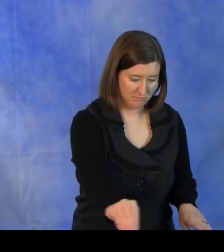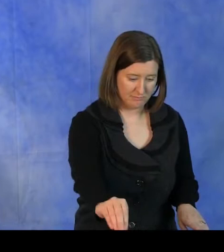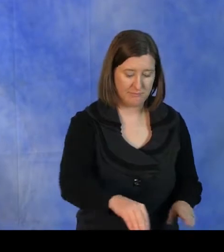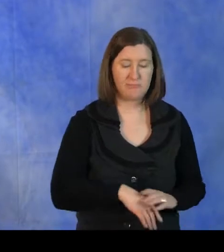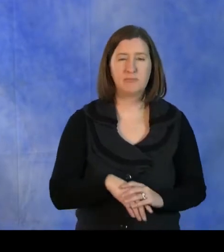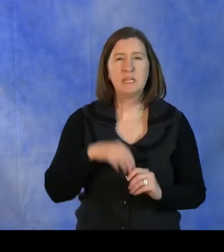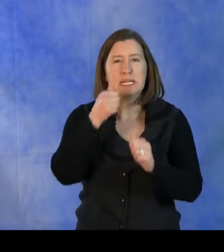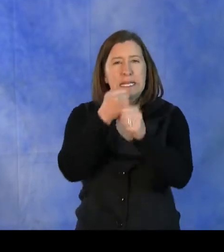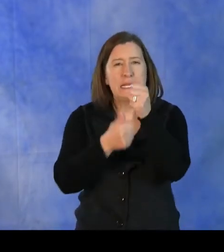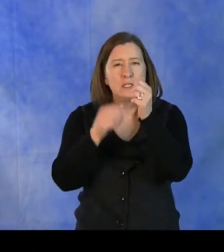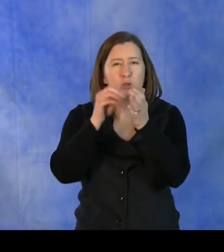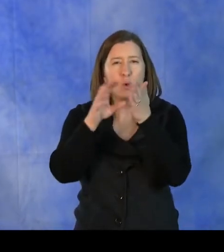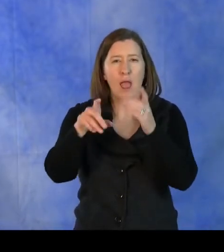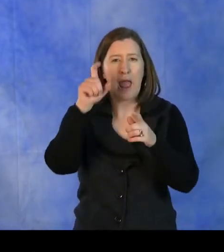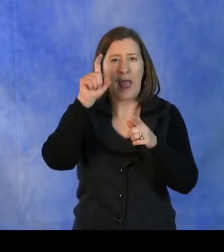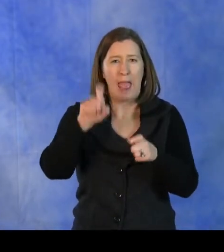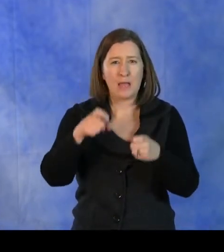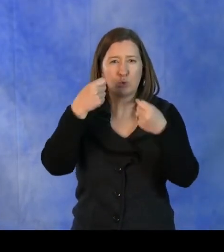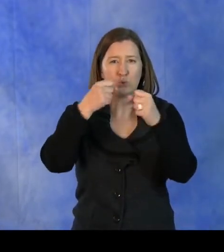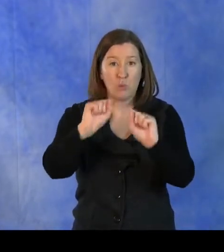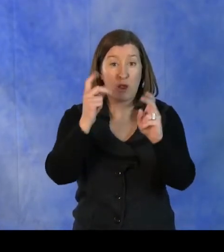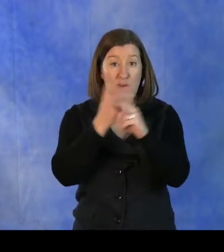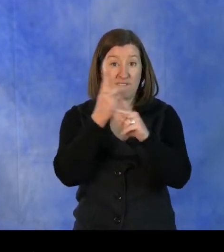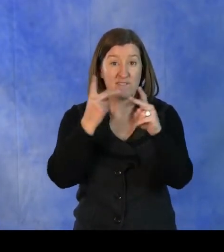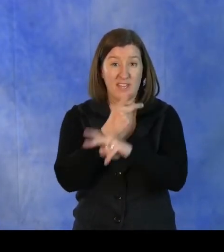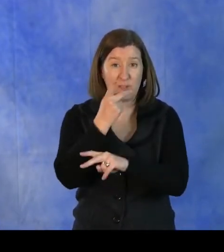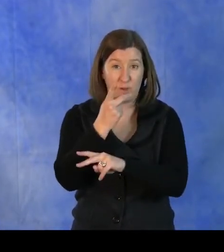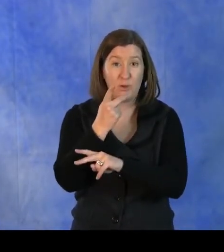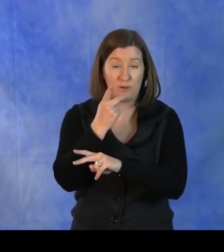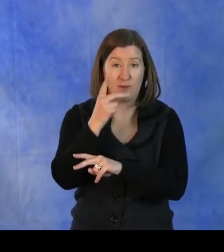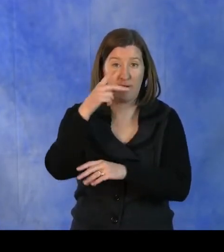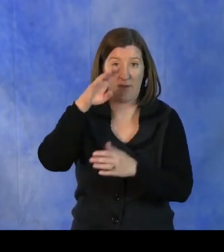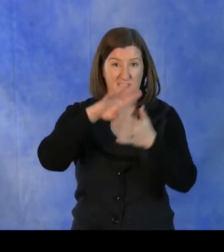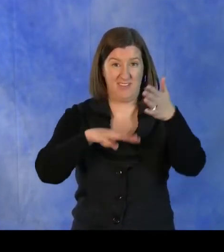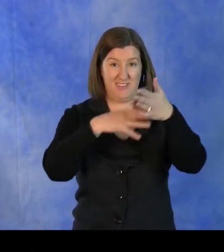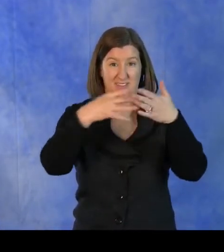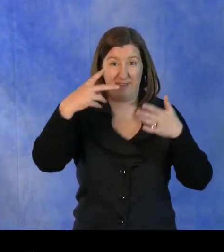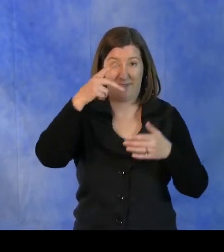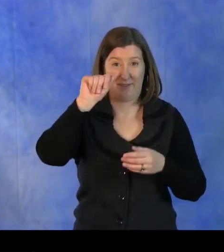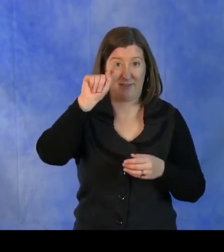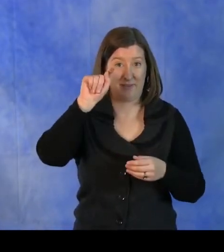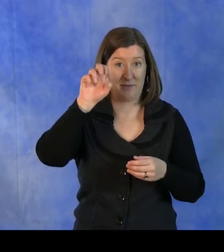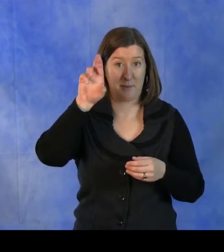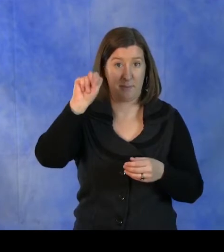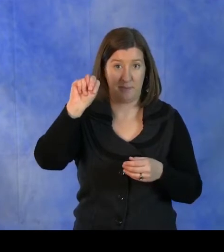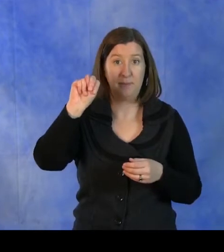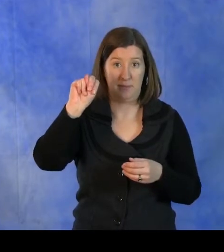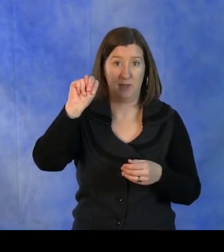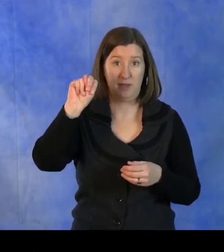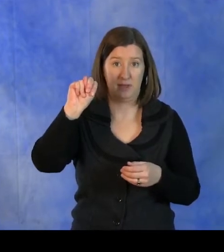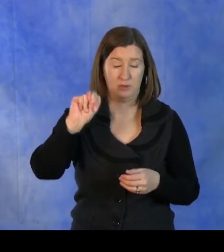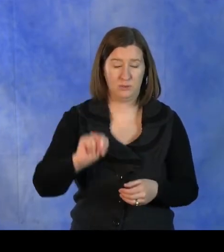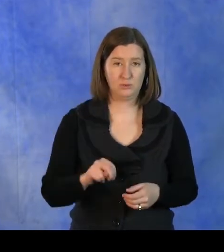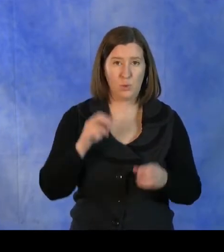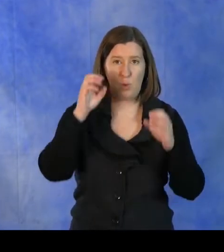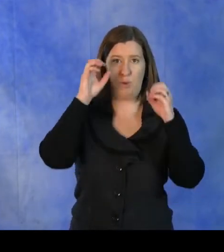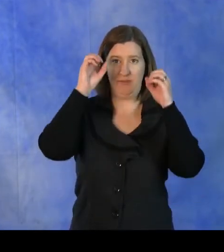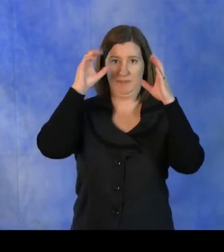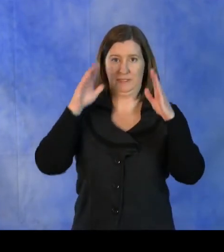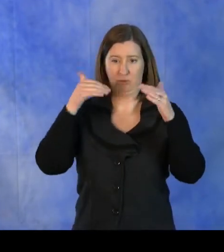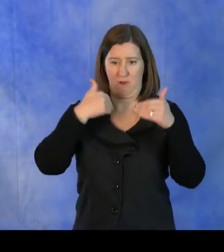on the floor, and each student has to try to figure out the